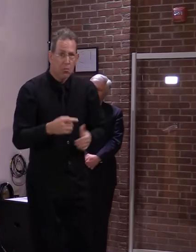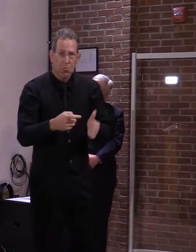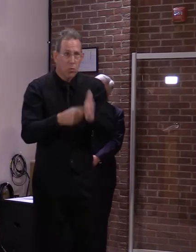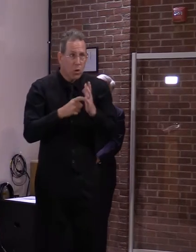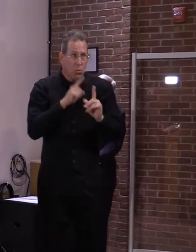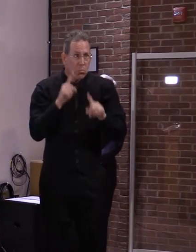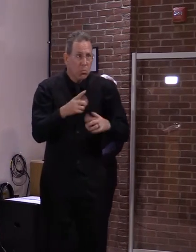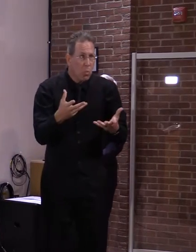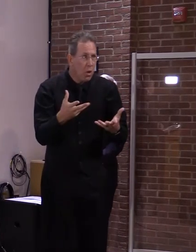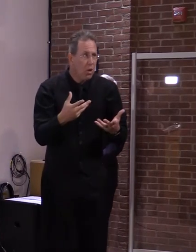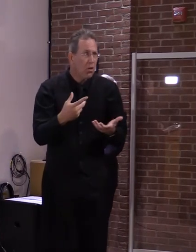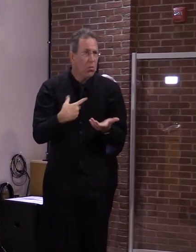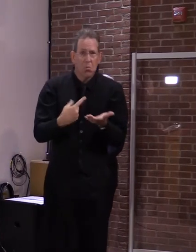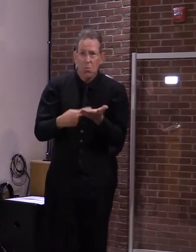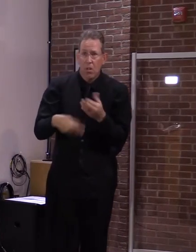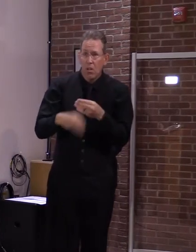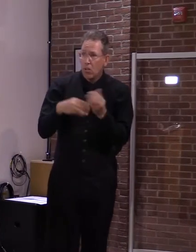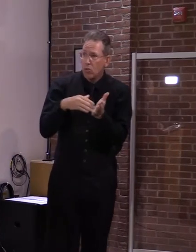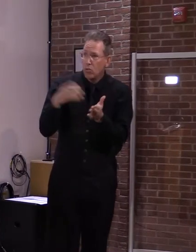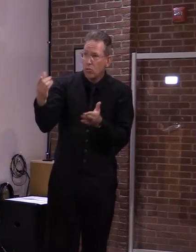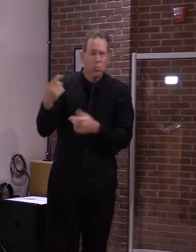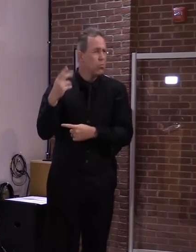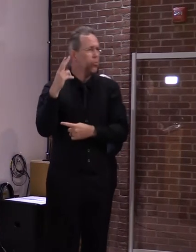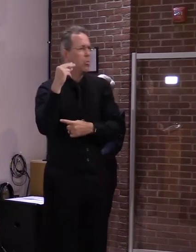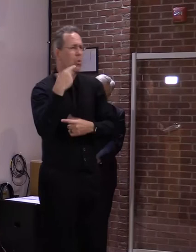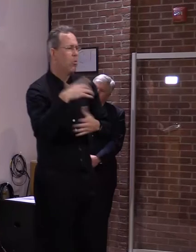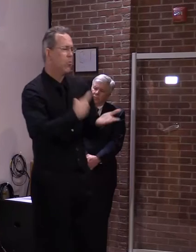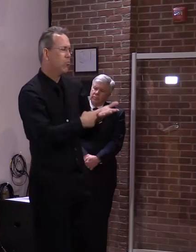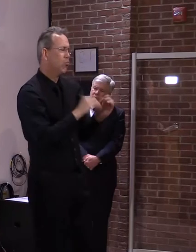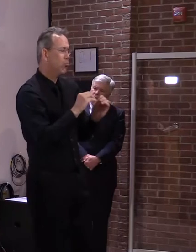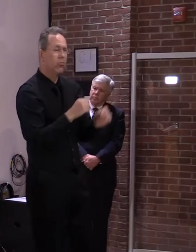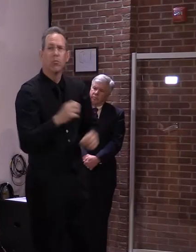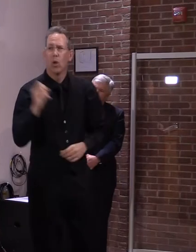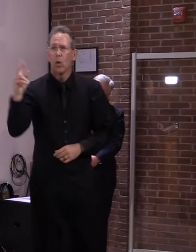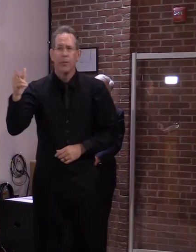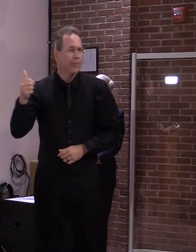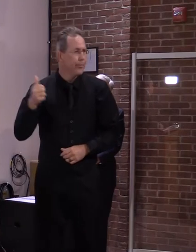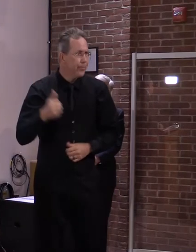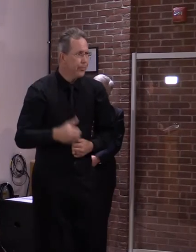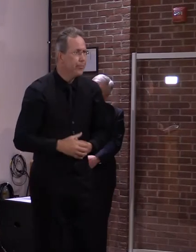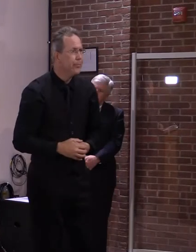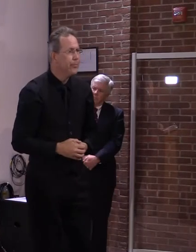but yeah, we don't see that as a possibility actually at this point.